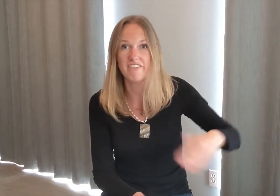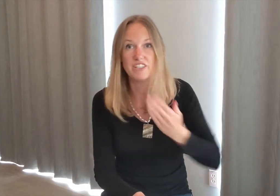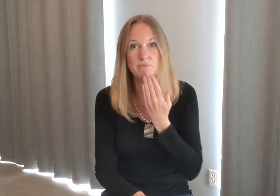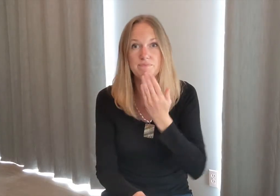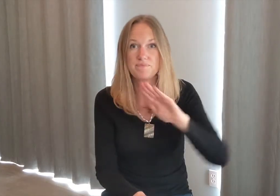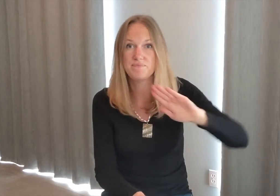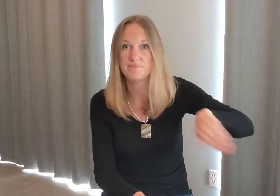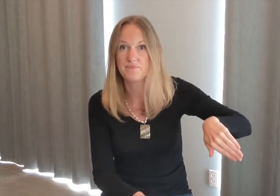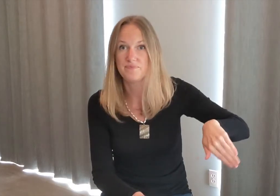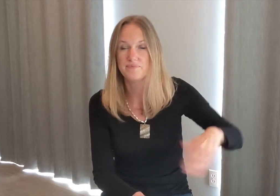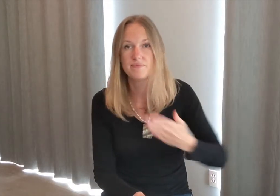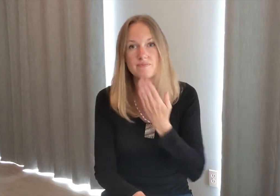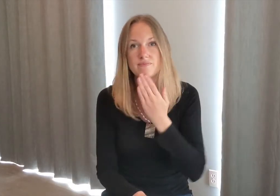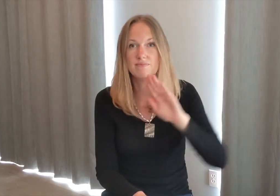Evil.